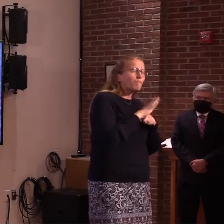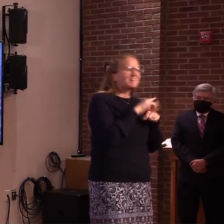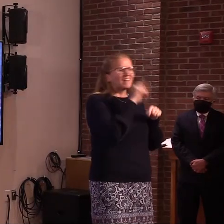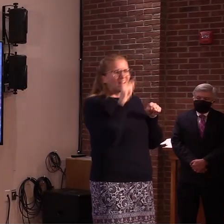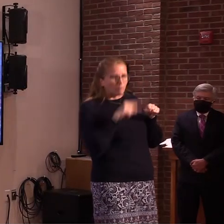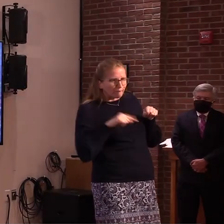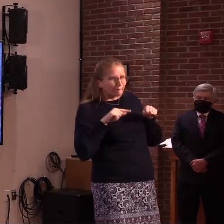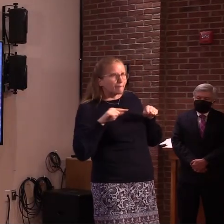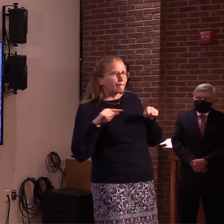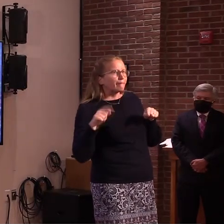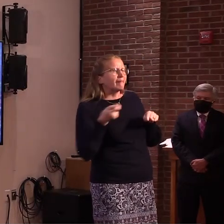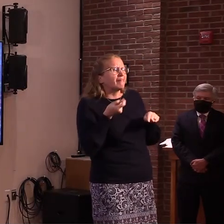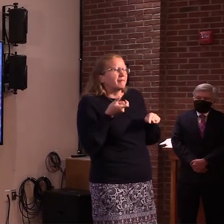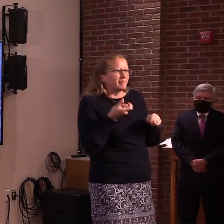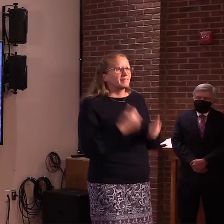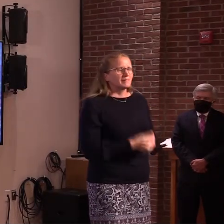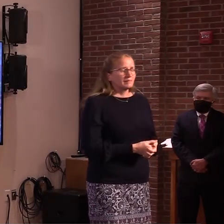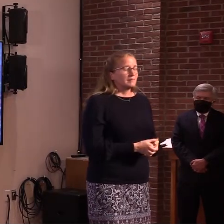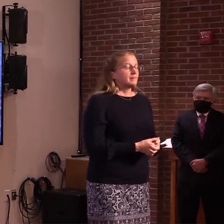the current outbreak,